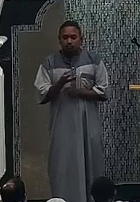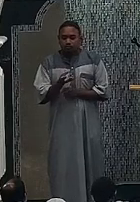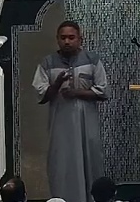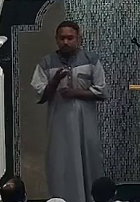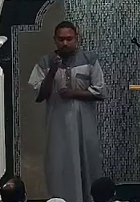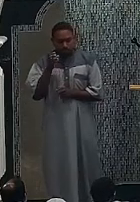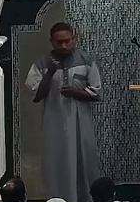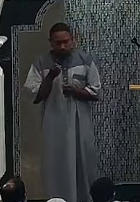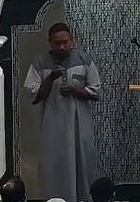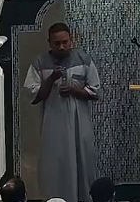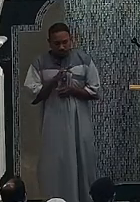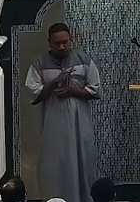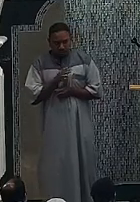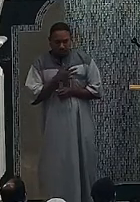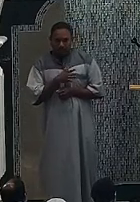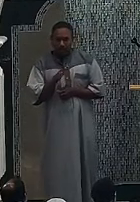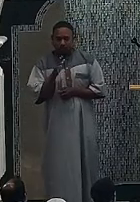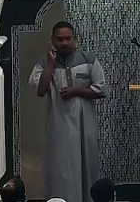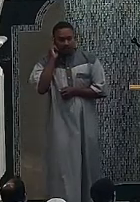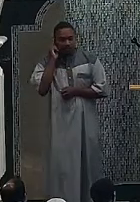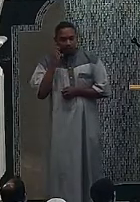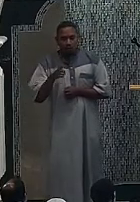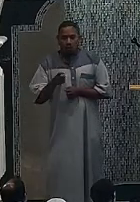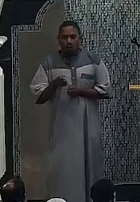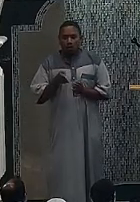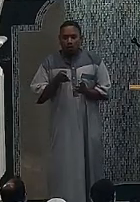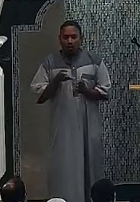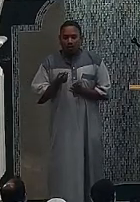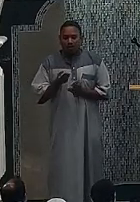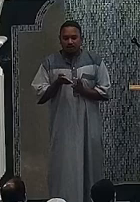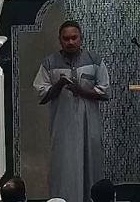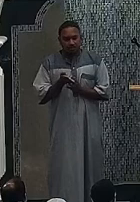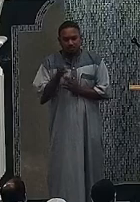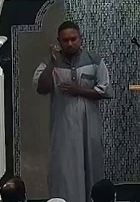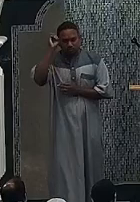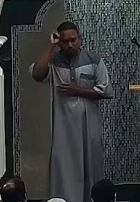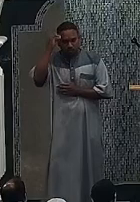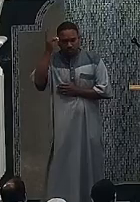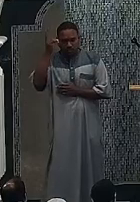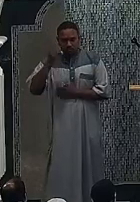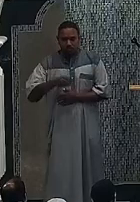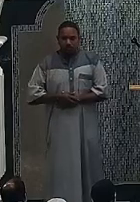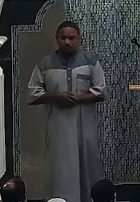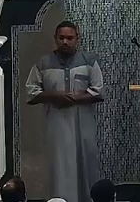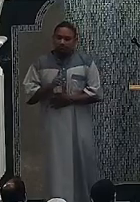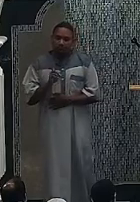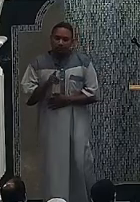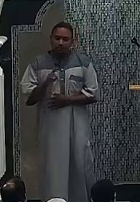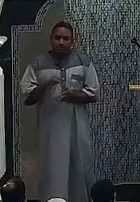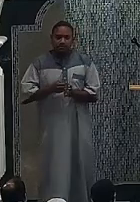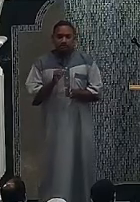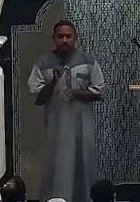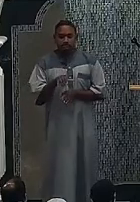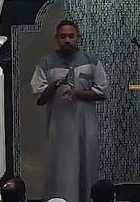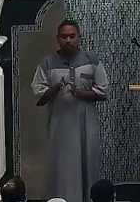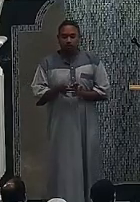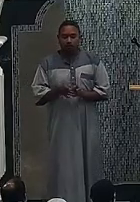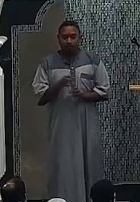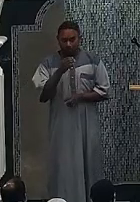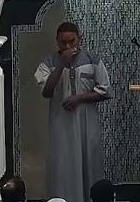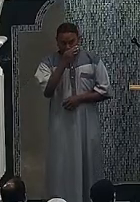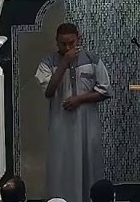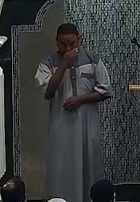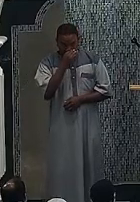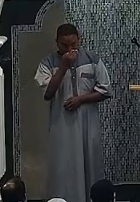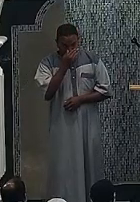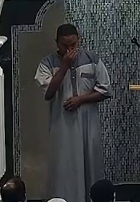they have to be transported from all over the greater Cape Town area to that school. If the transport